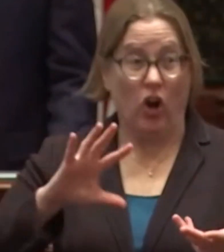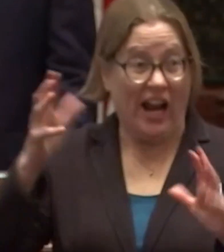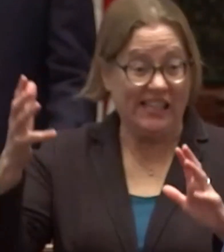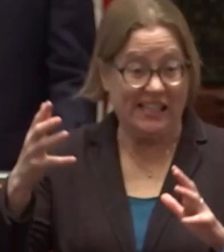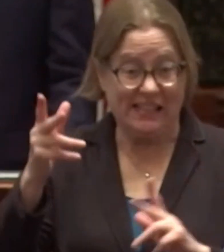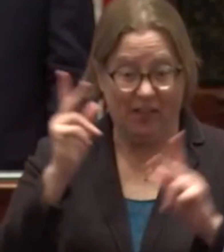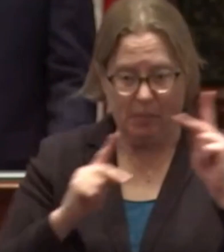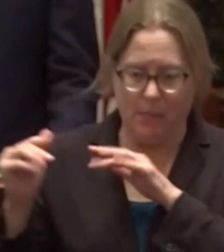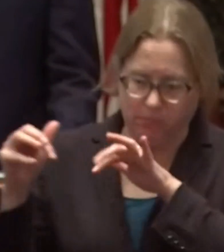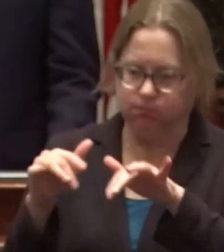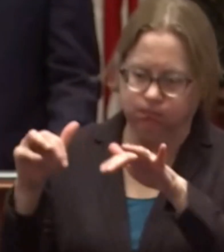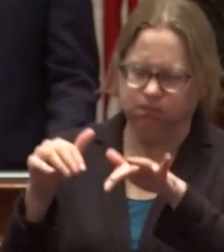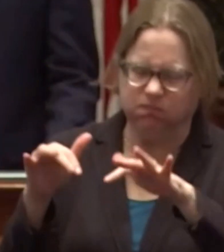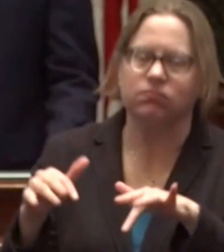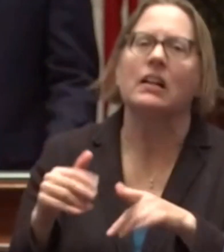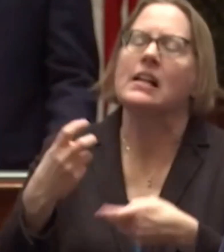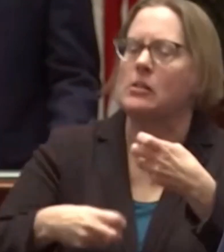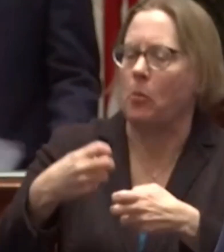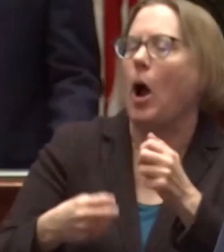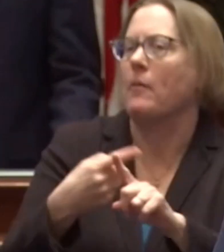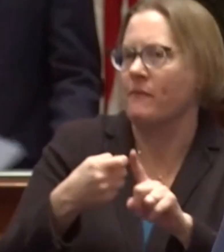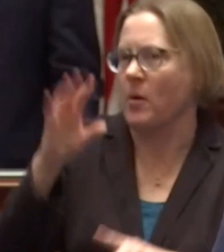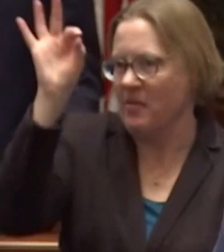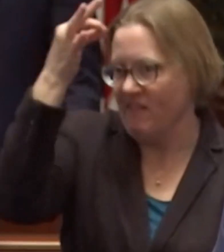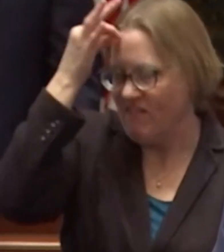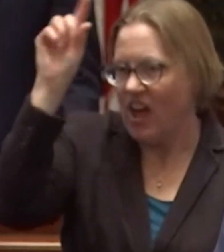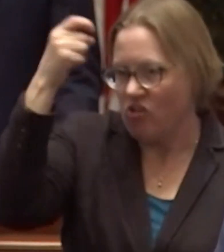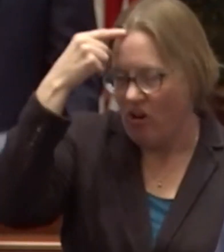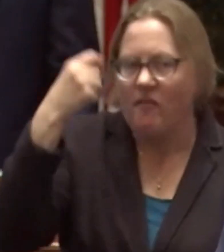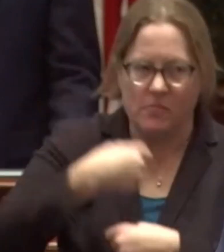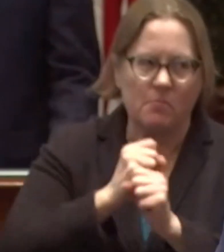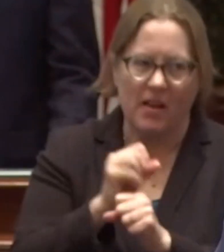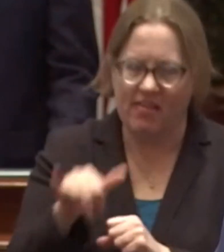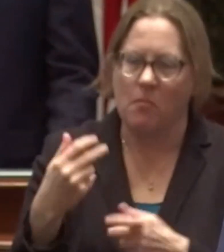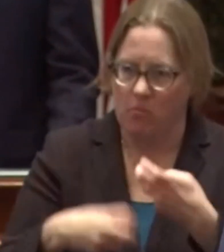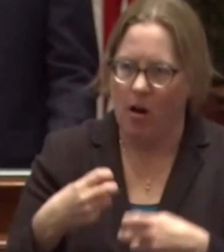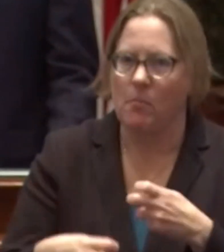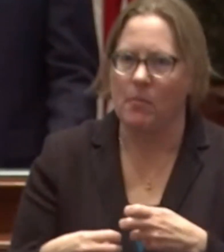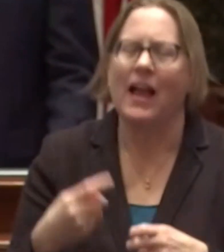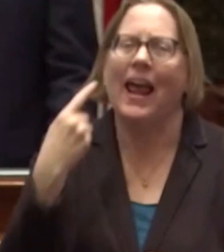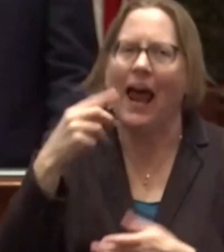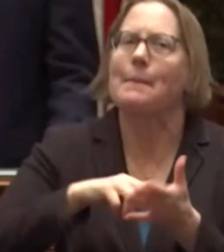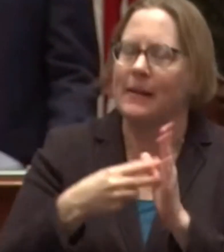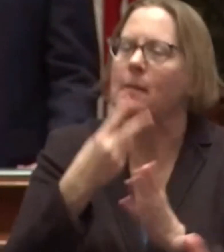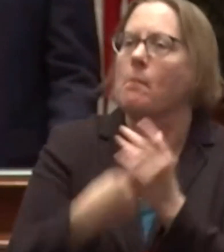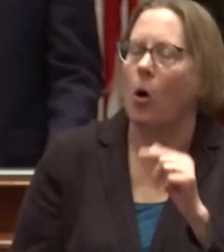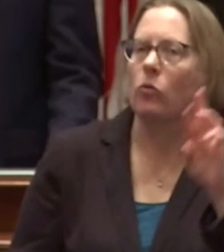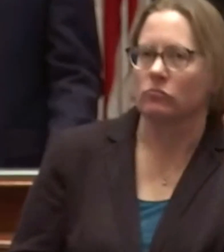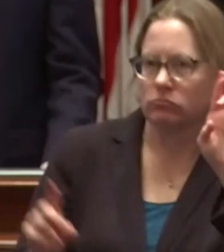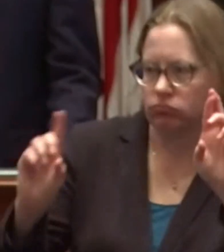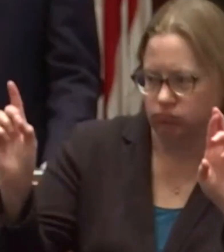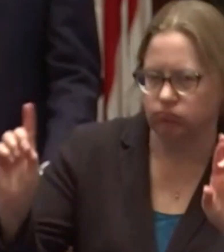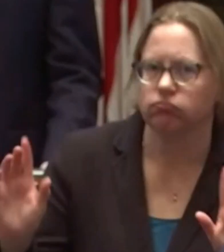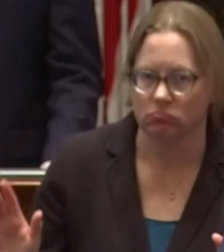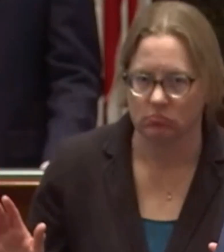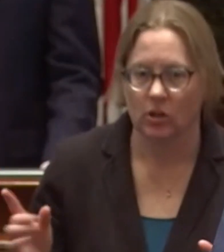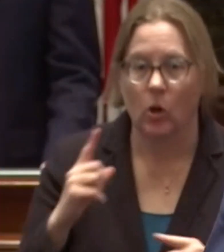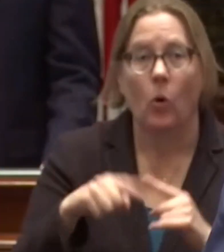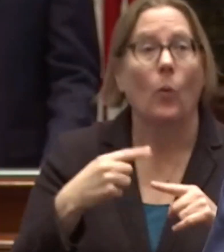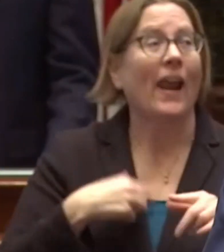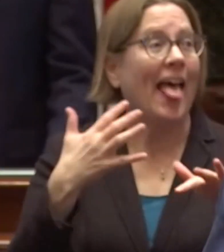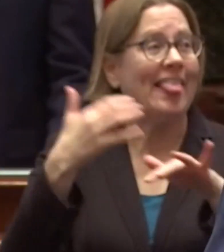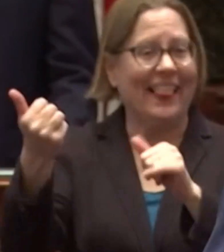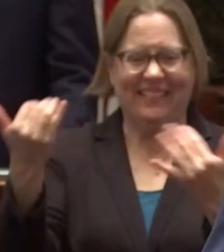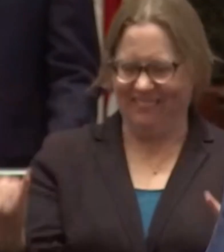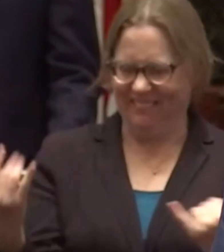problem of the federal government's making, and I mean both political parties. I am sure that when I leave the podium today, there will be